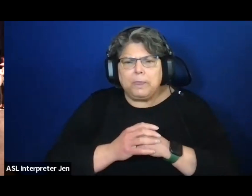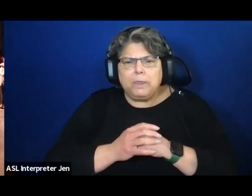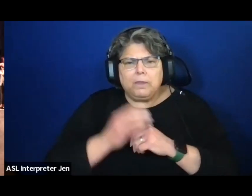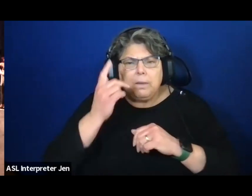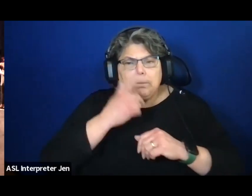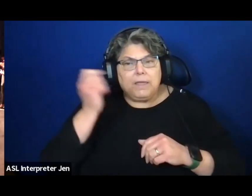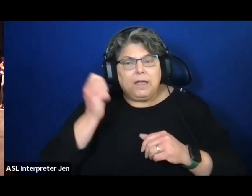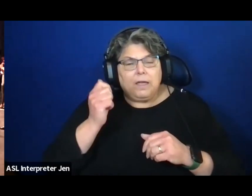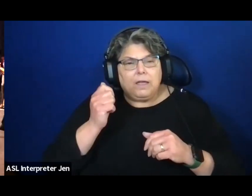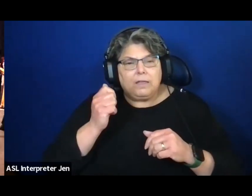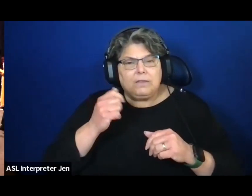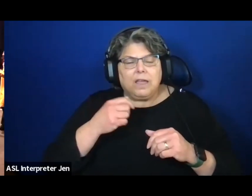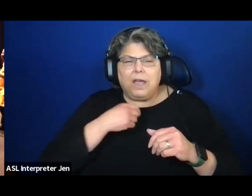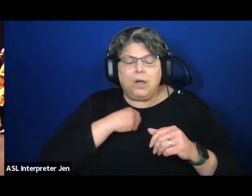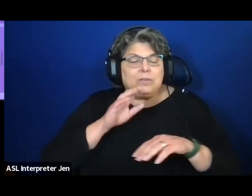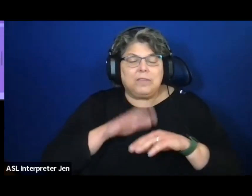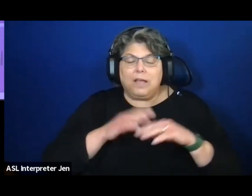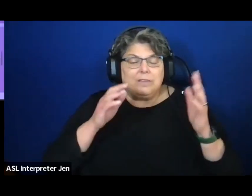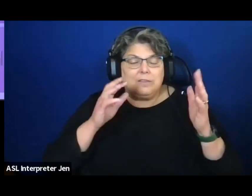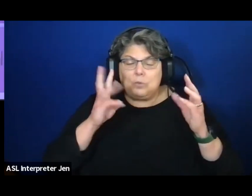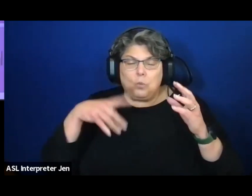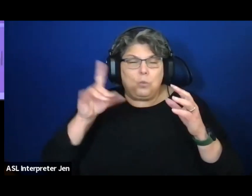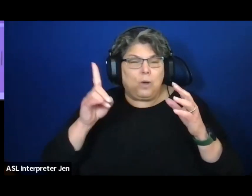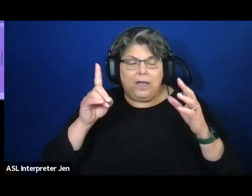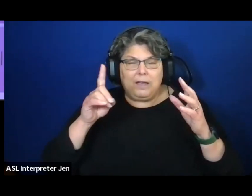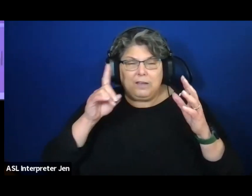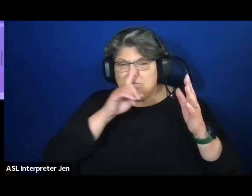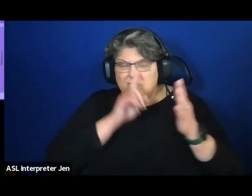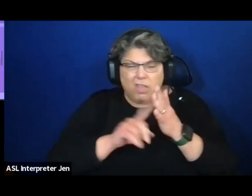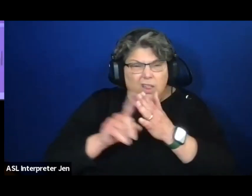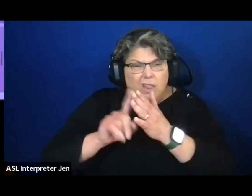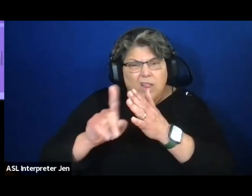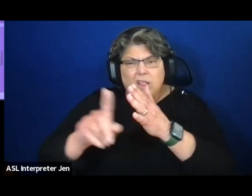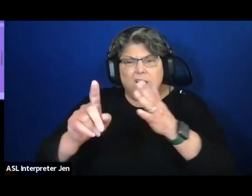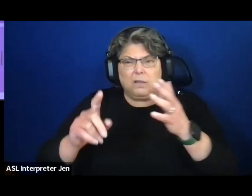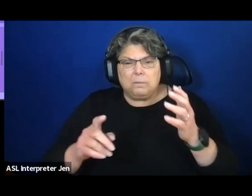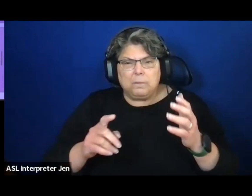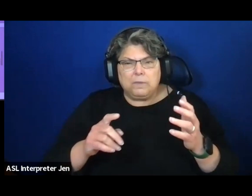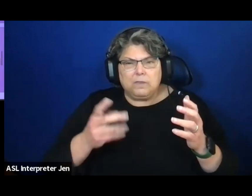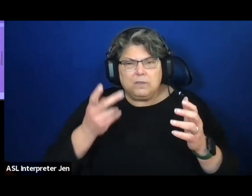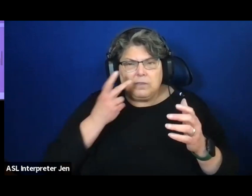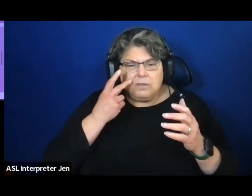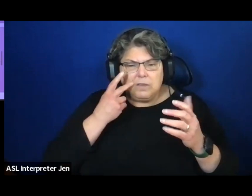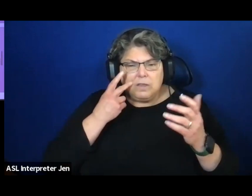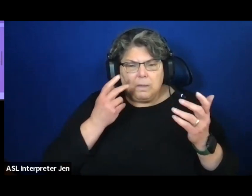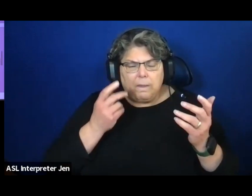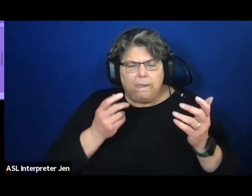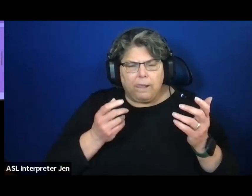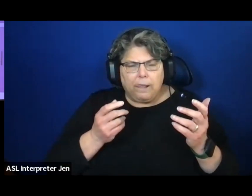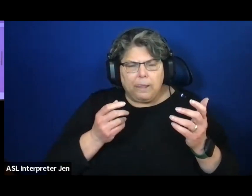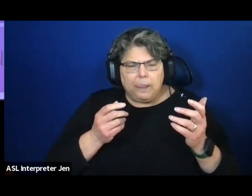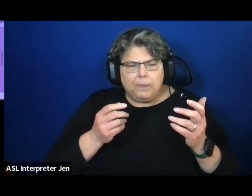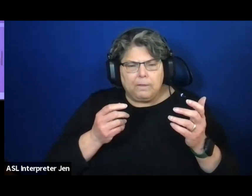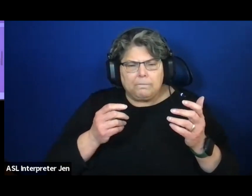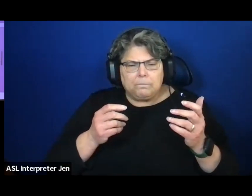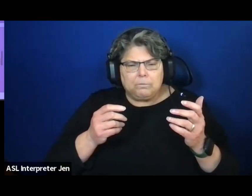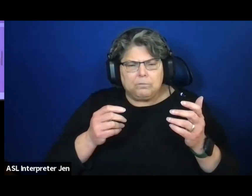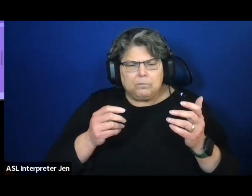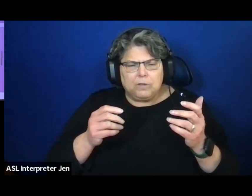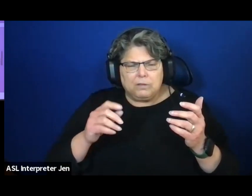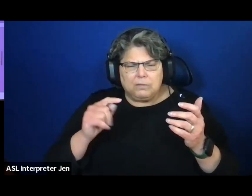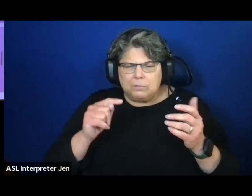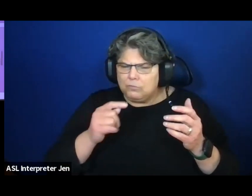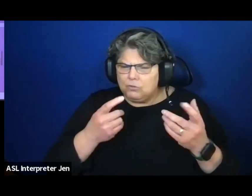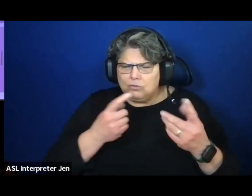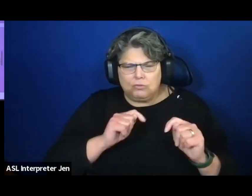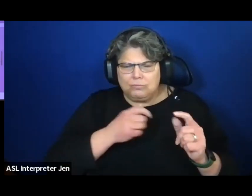Because I was on this wild, crazy ride to investigate terpene drift. What are terpenes? Terpenes are the aromas or flavors that come from plants. A lot of plants